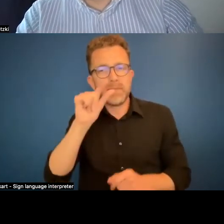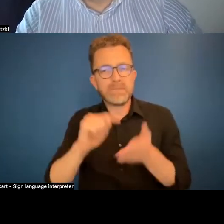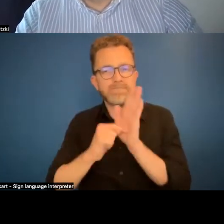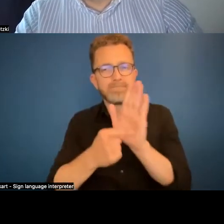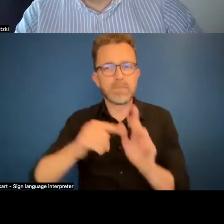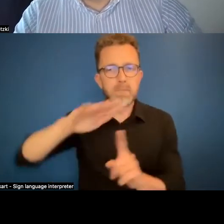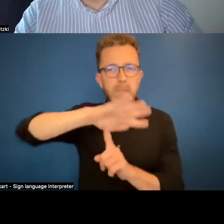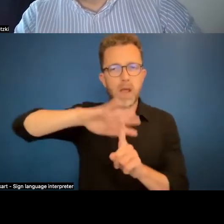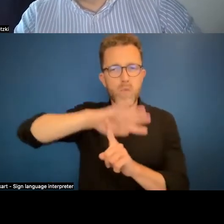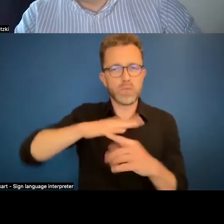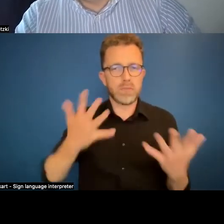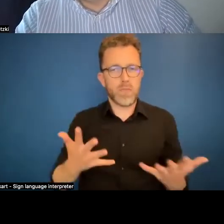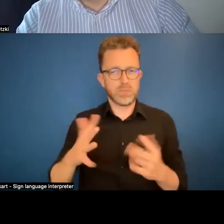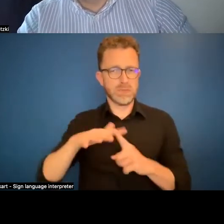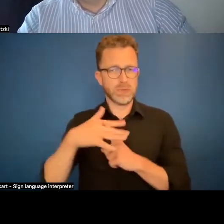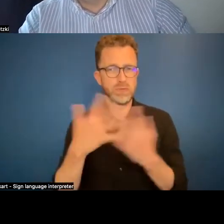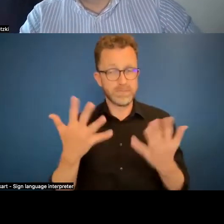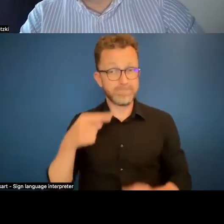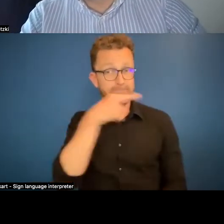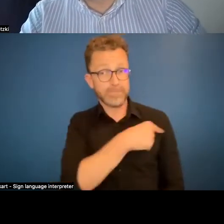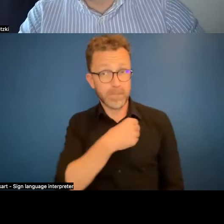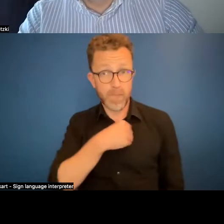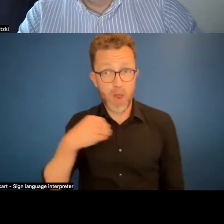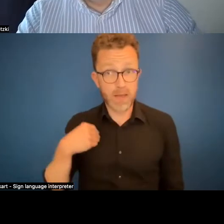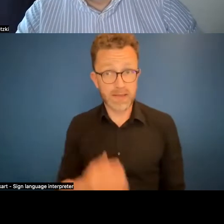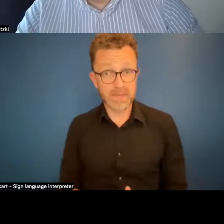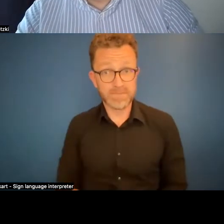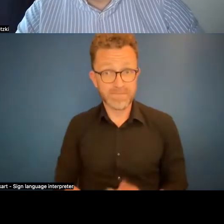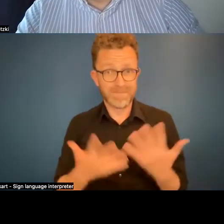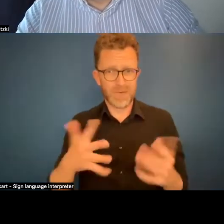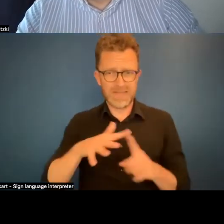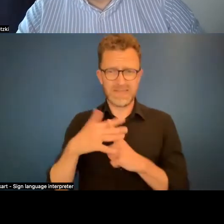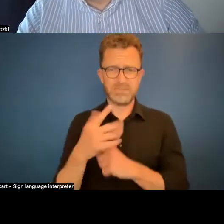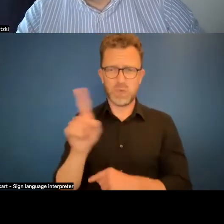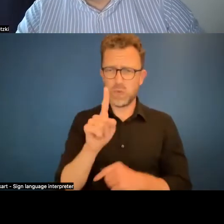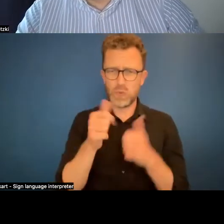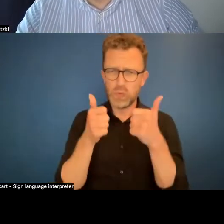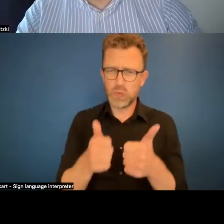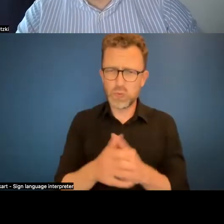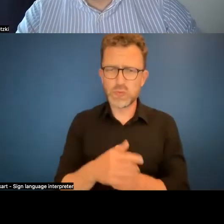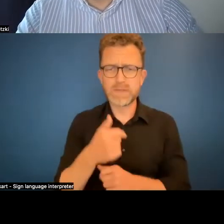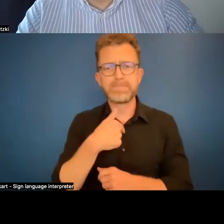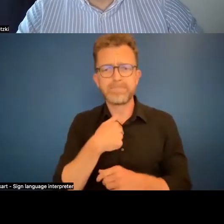people through the border and from Ukraine. It was the first obstacle for people with both